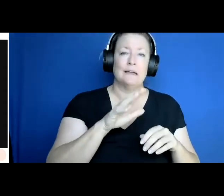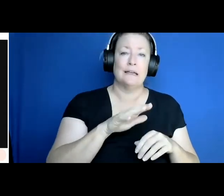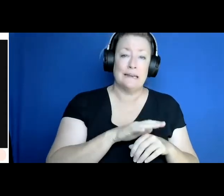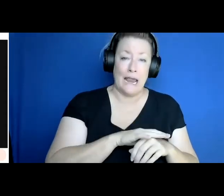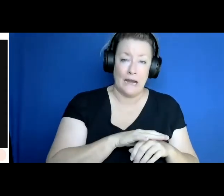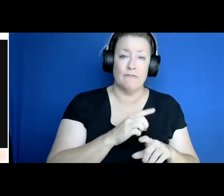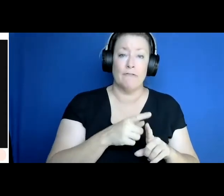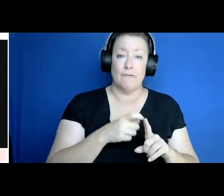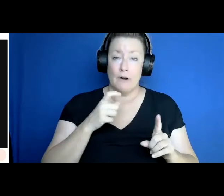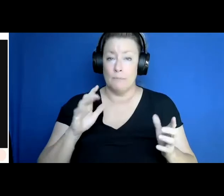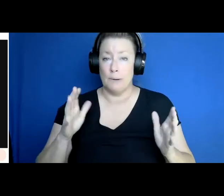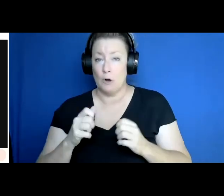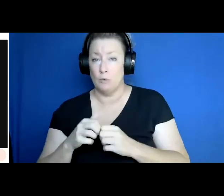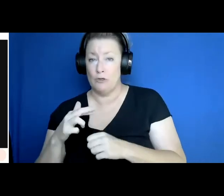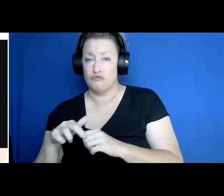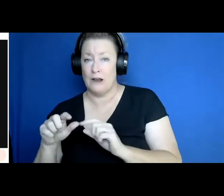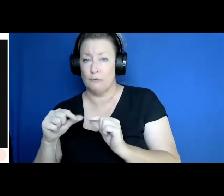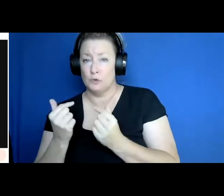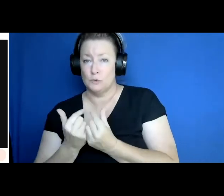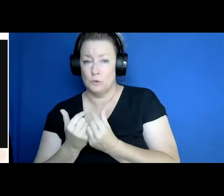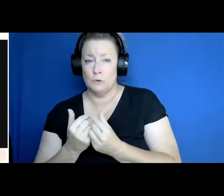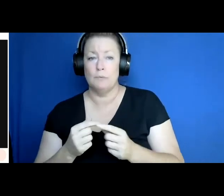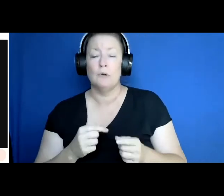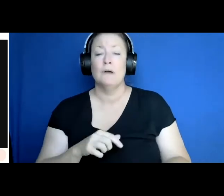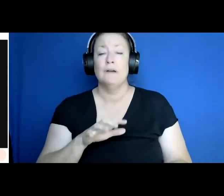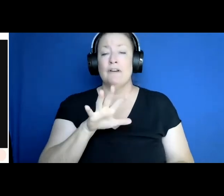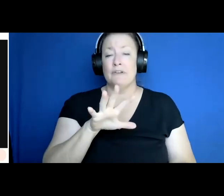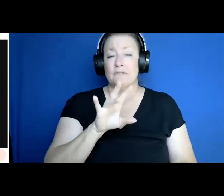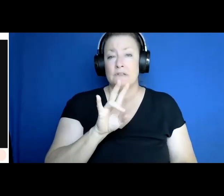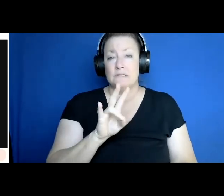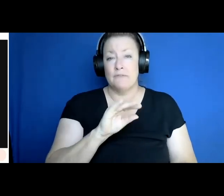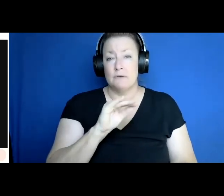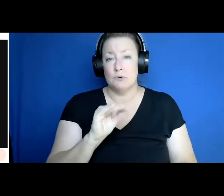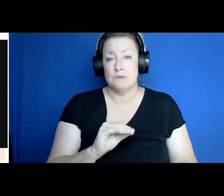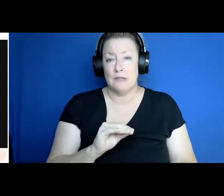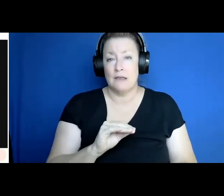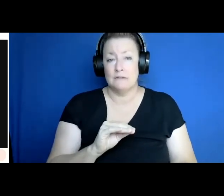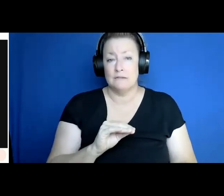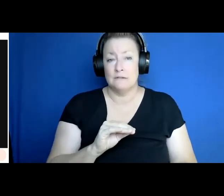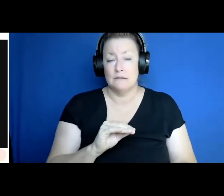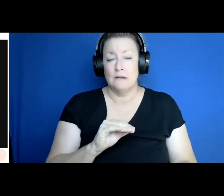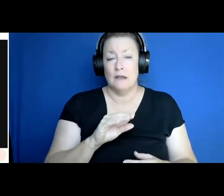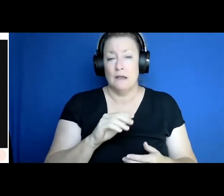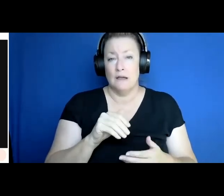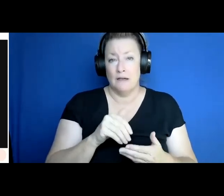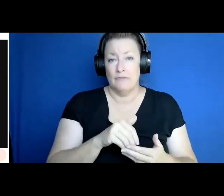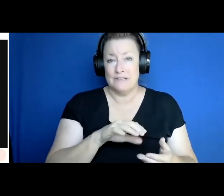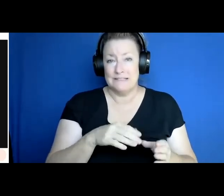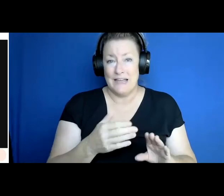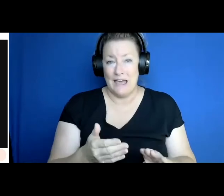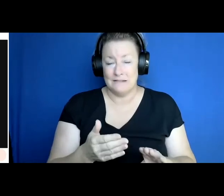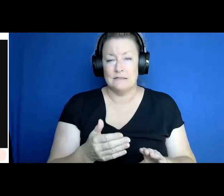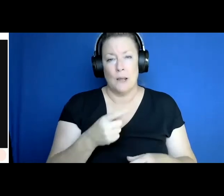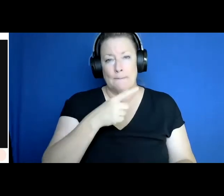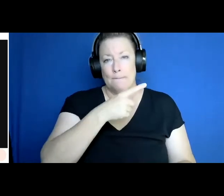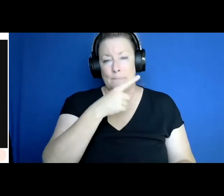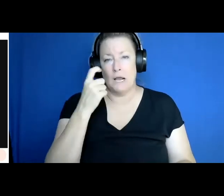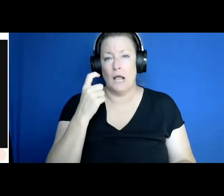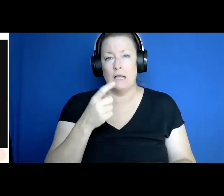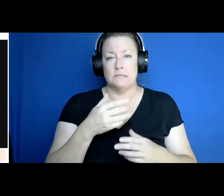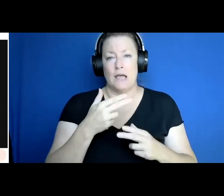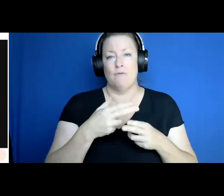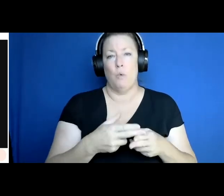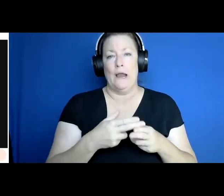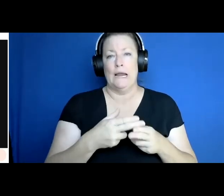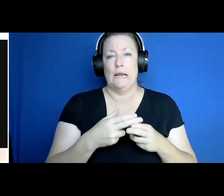can see that 67% of the excess deaths were attributed to birth weight distribution, meaning